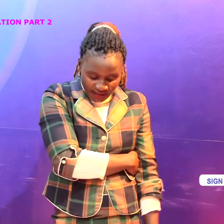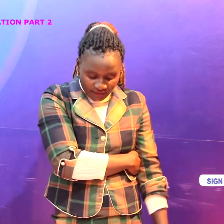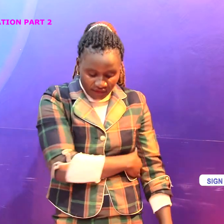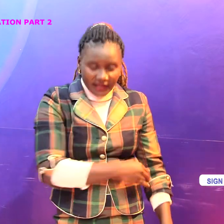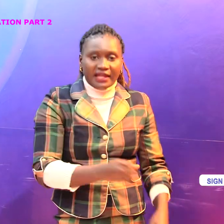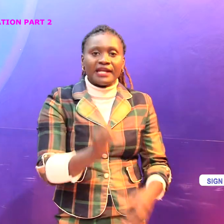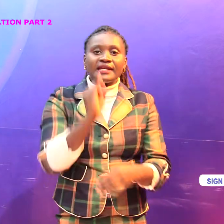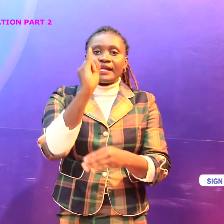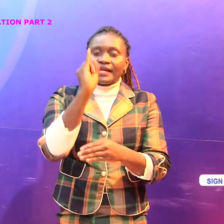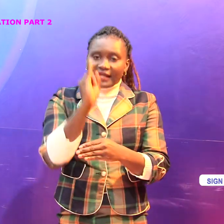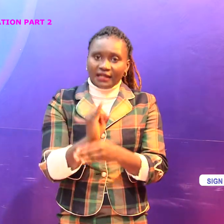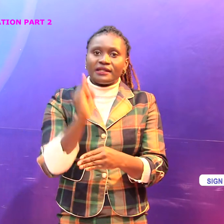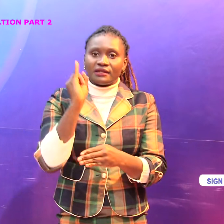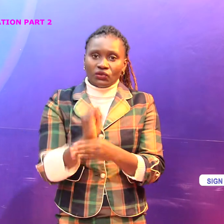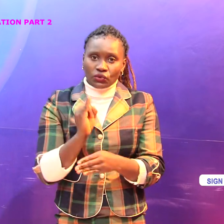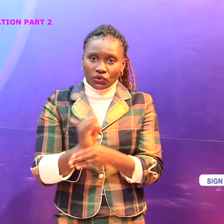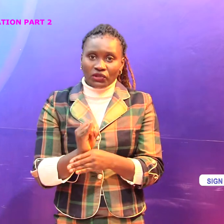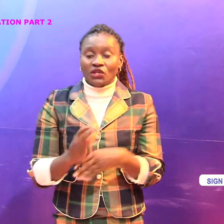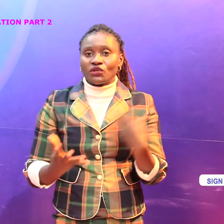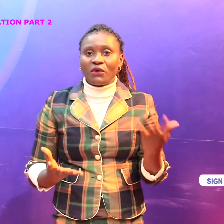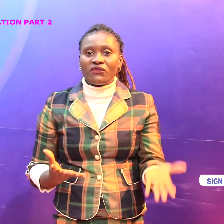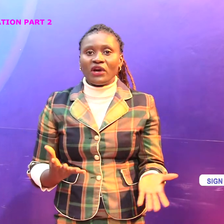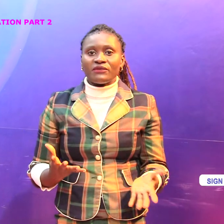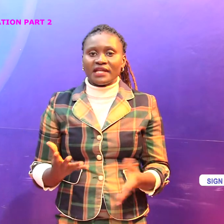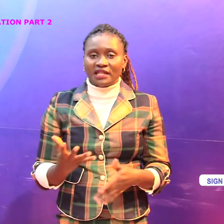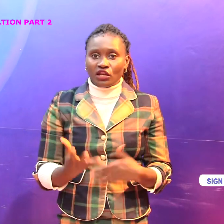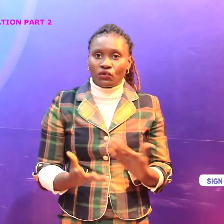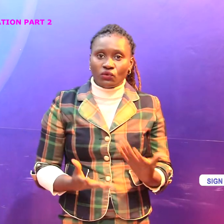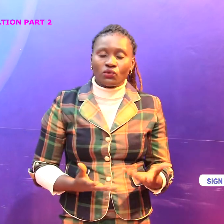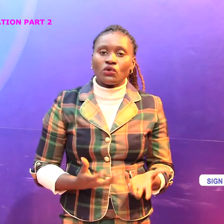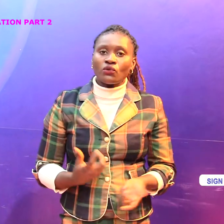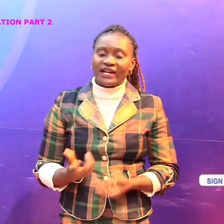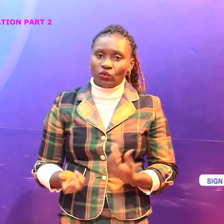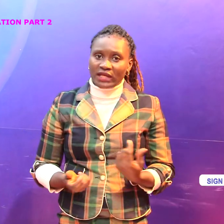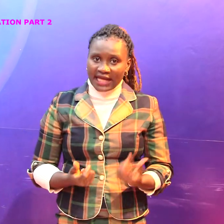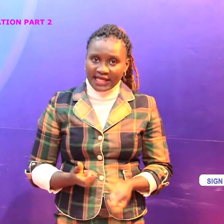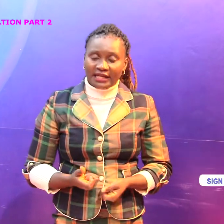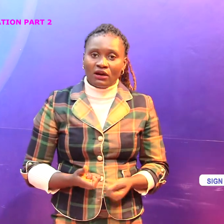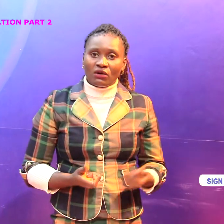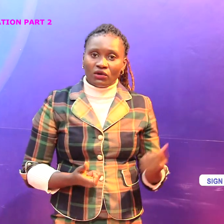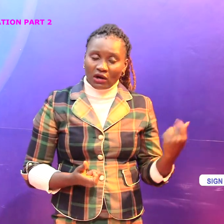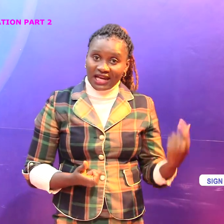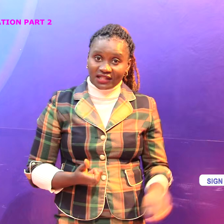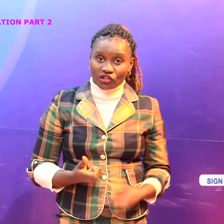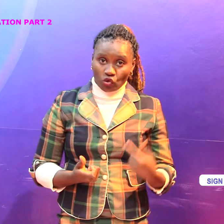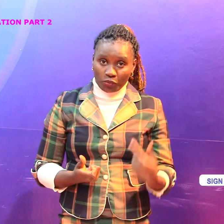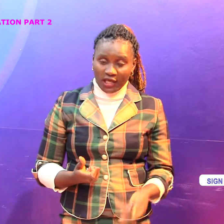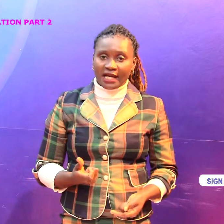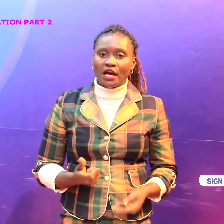chief. And then institution. So my viewer, I'm just taking you through on what we learned on our last topic